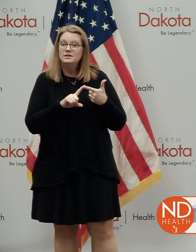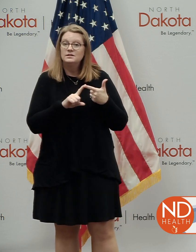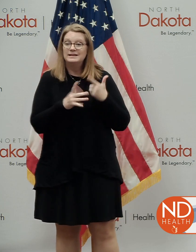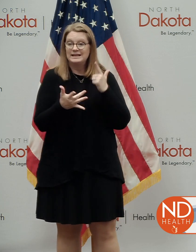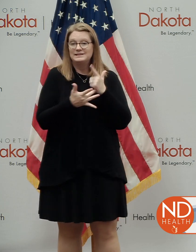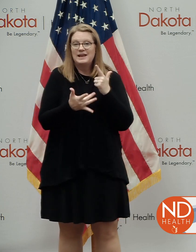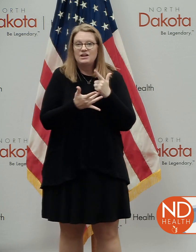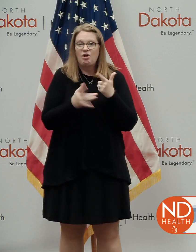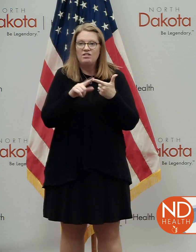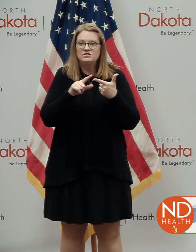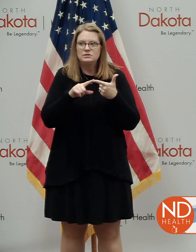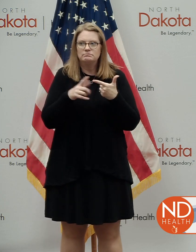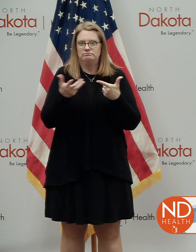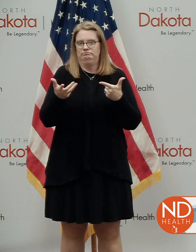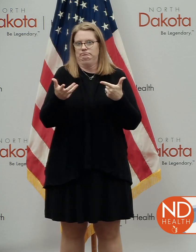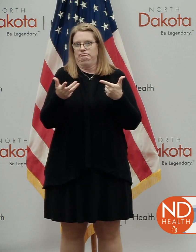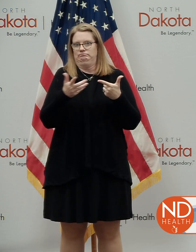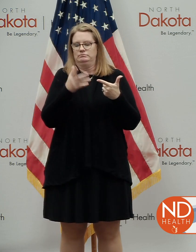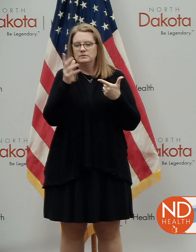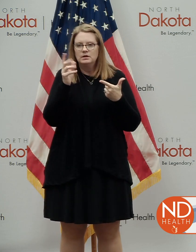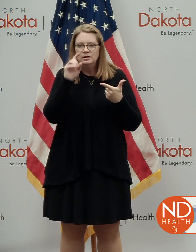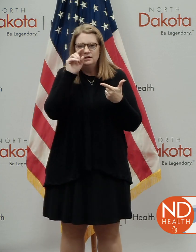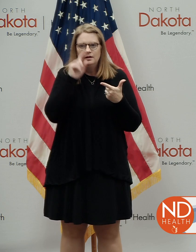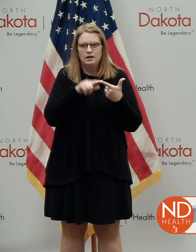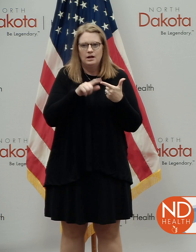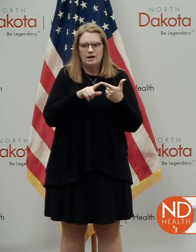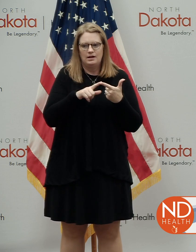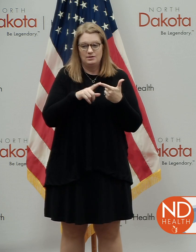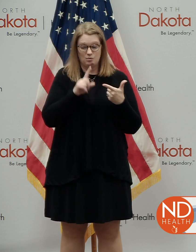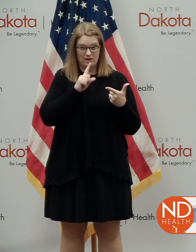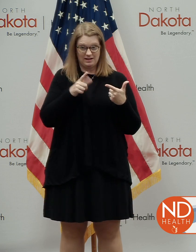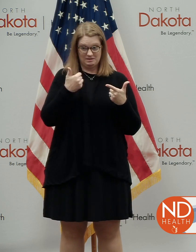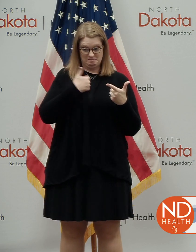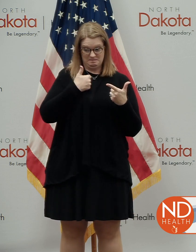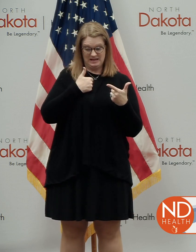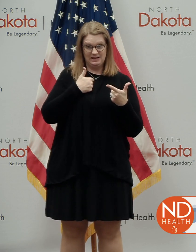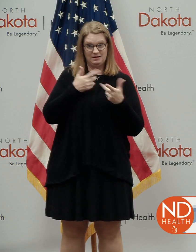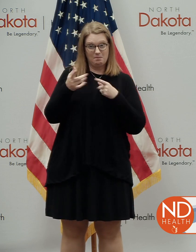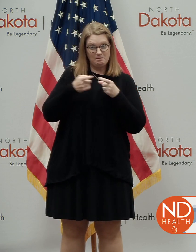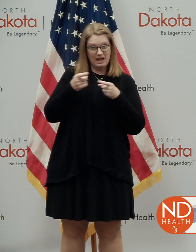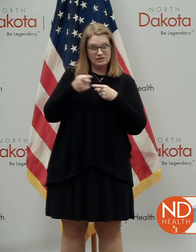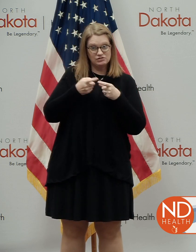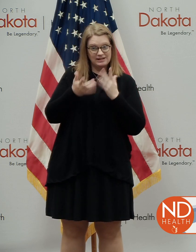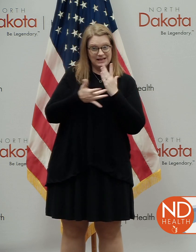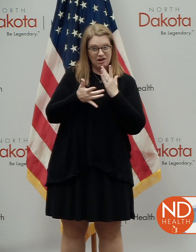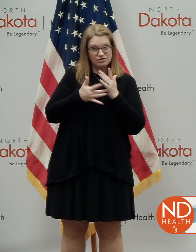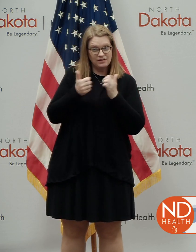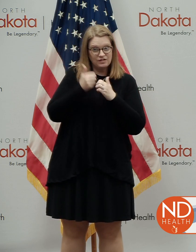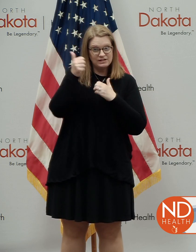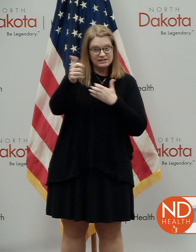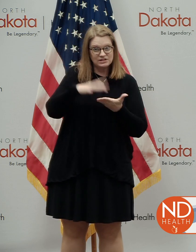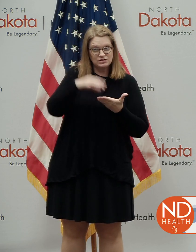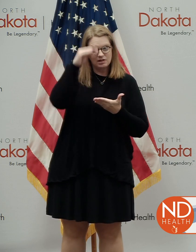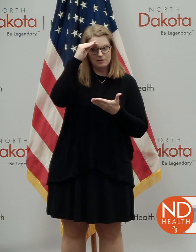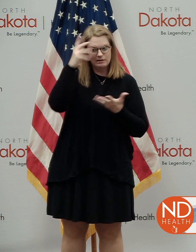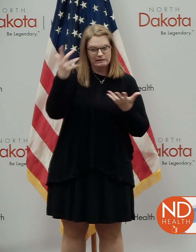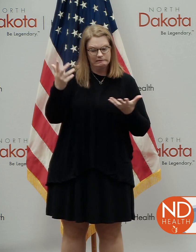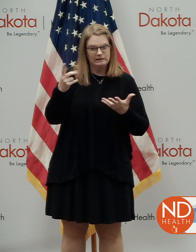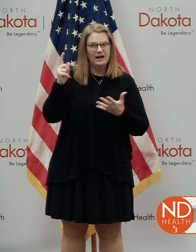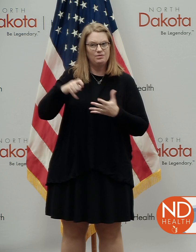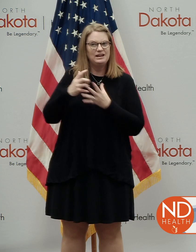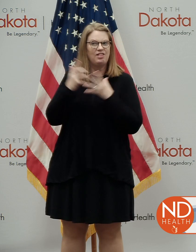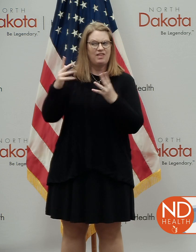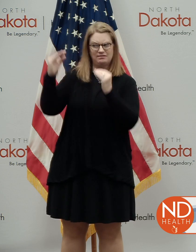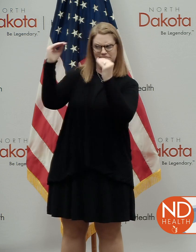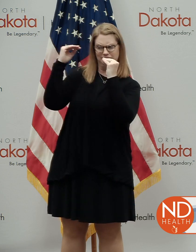all, technology plays a part in that. And I don't know how I could manage the technology for distance learning right now without quite a bit of